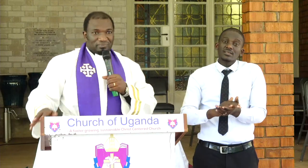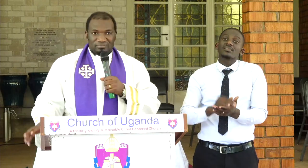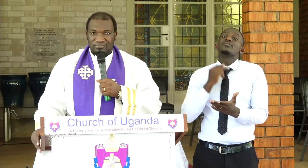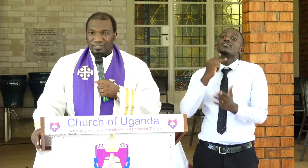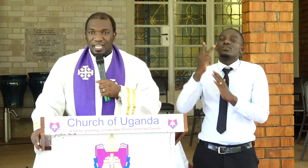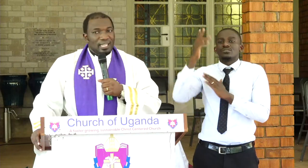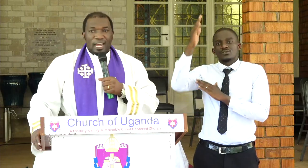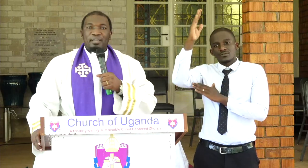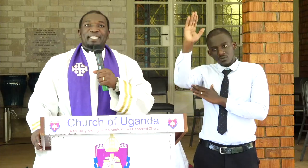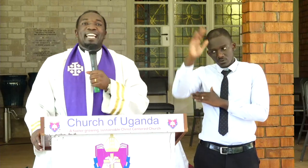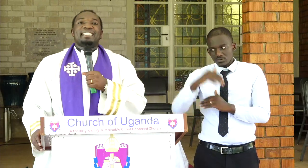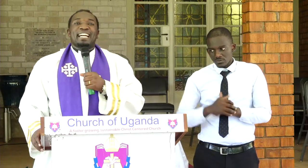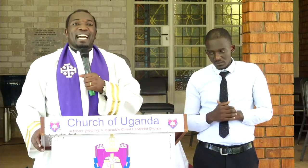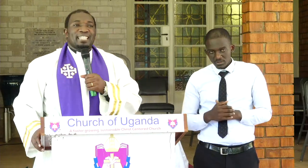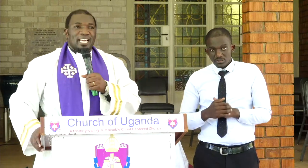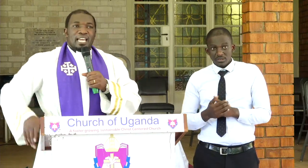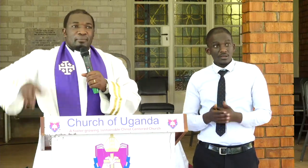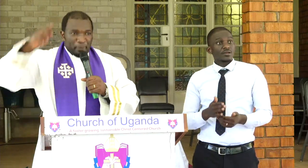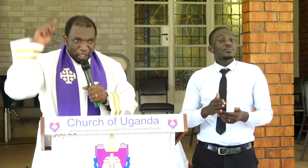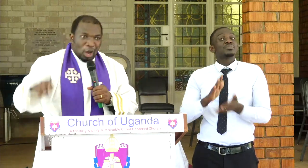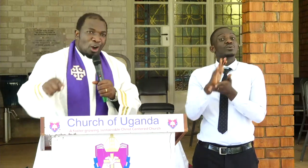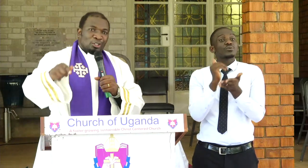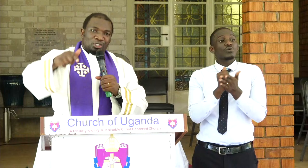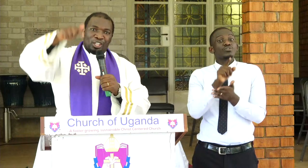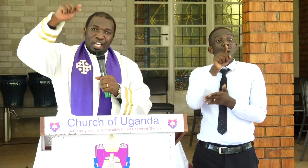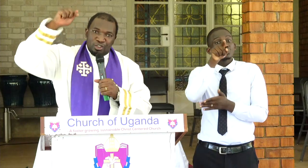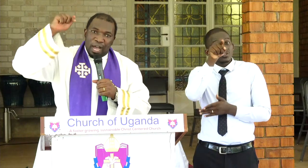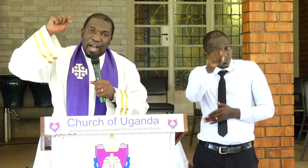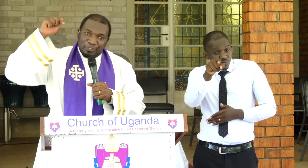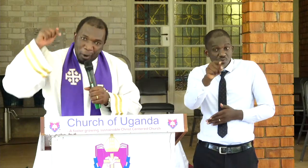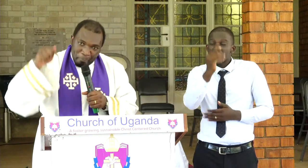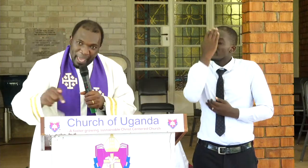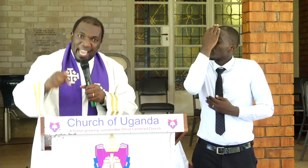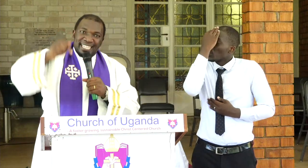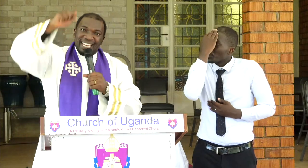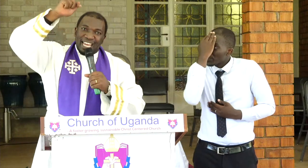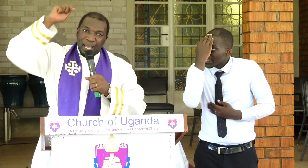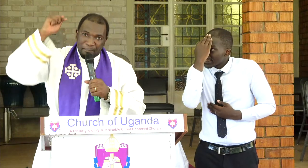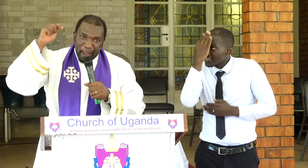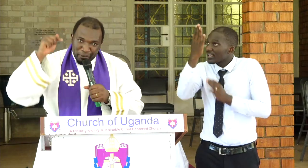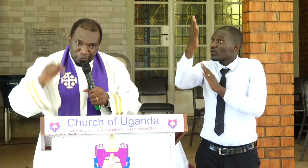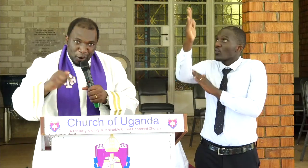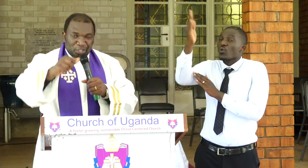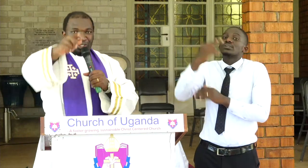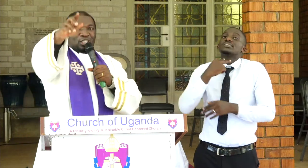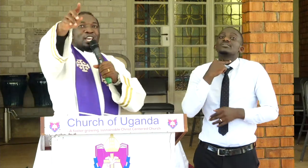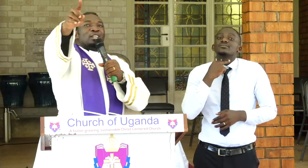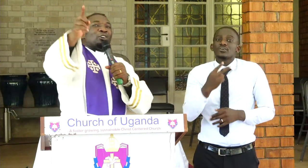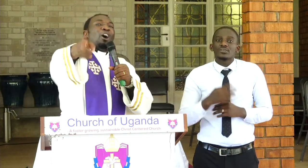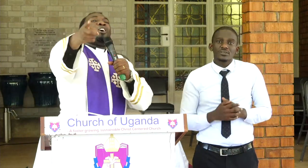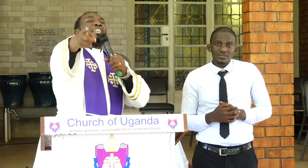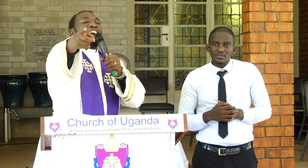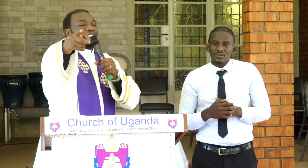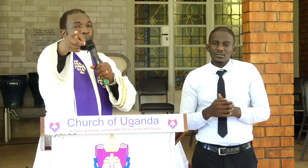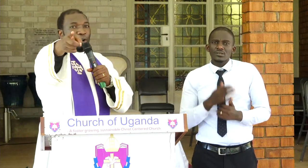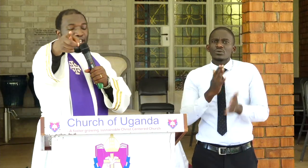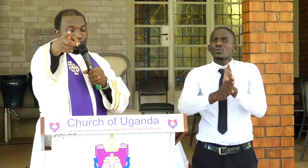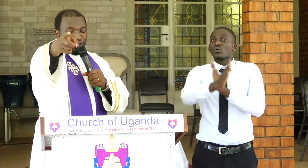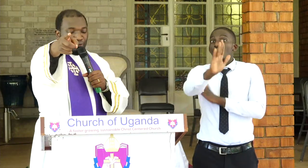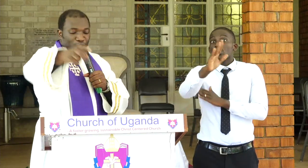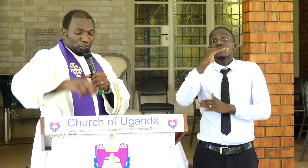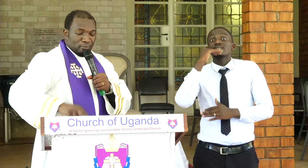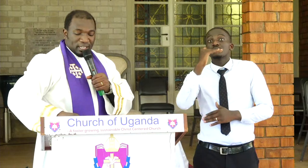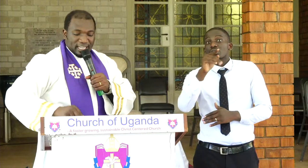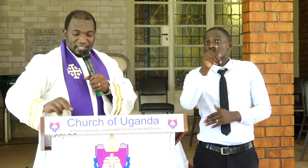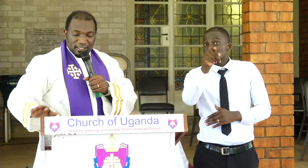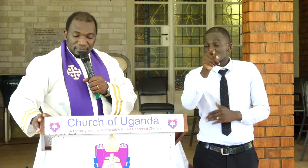voice. Let me say it again. Because you have obeyed my voice. God has spoken to